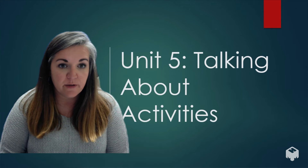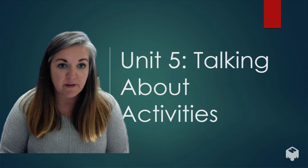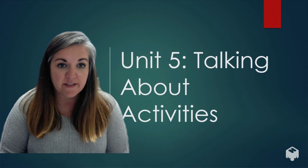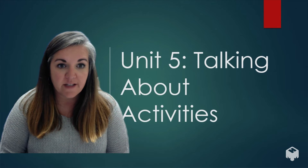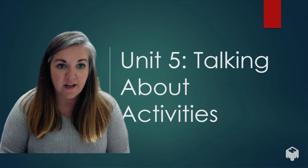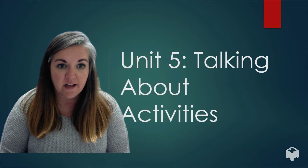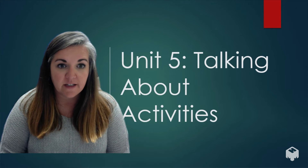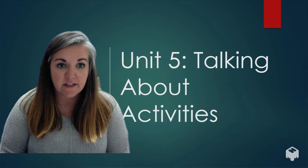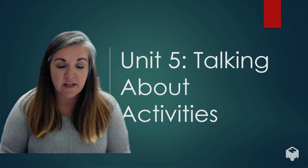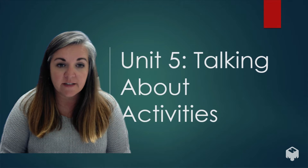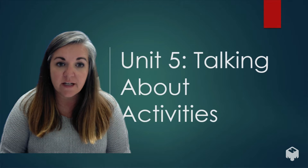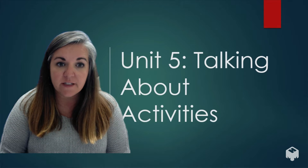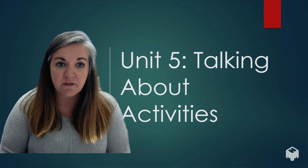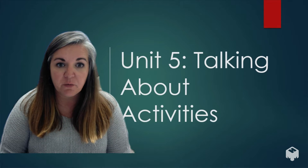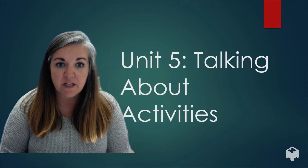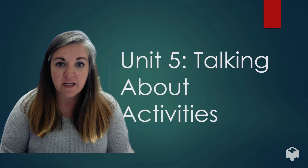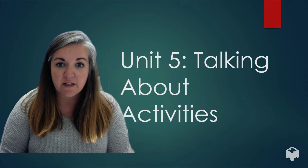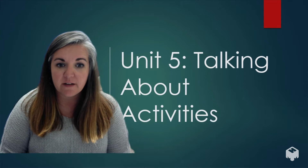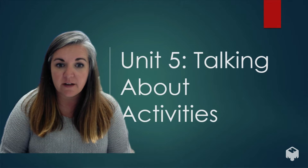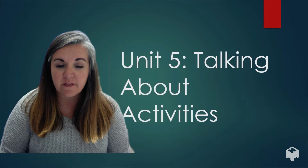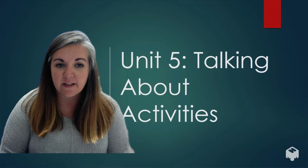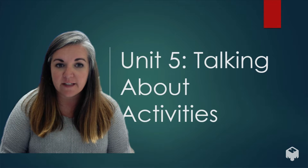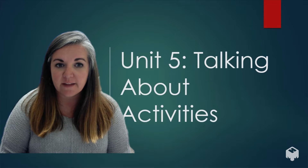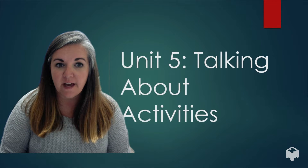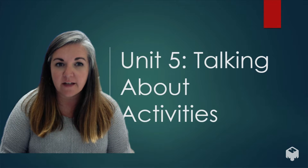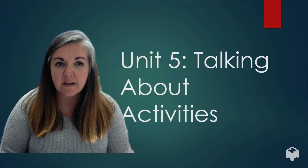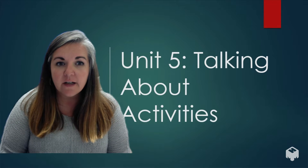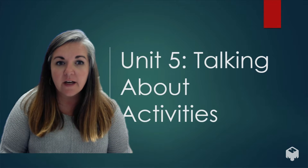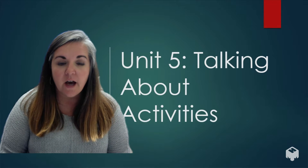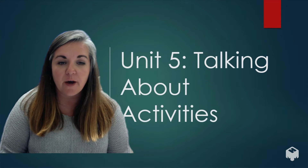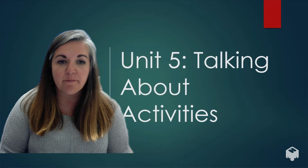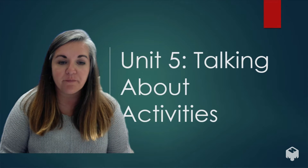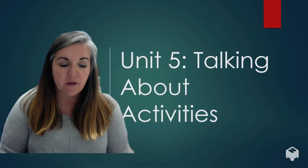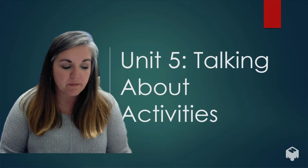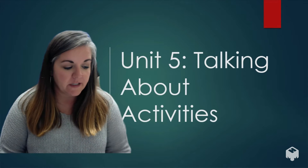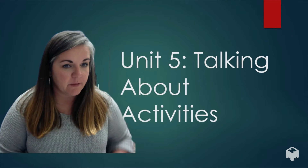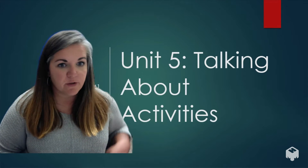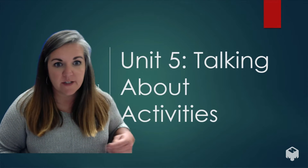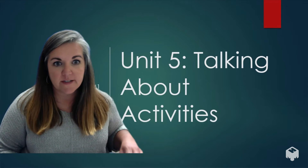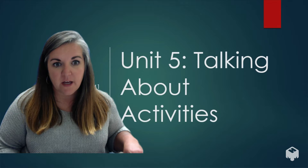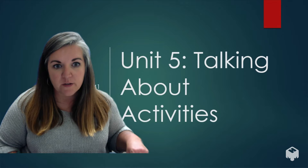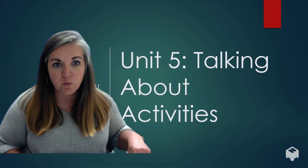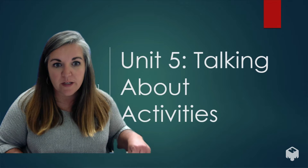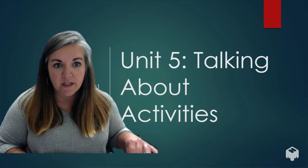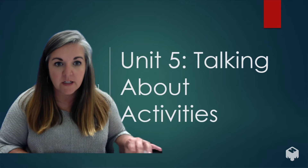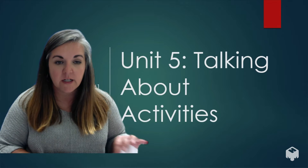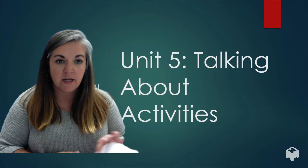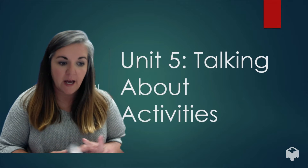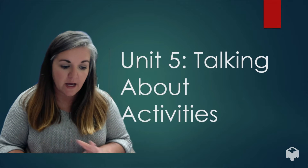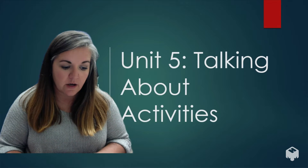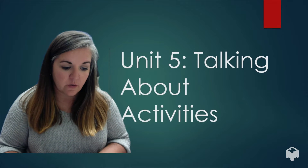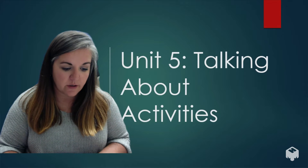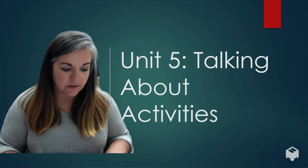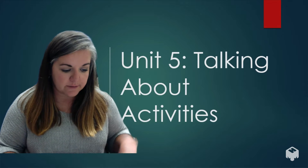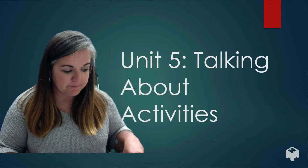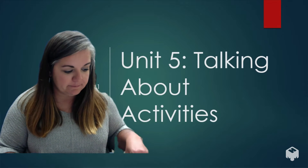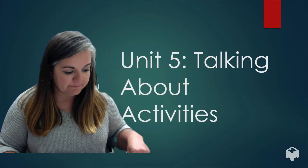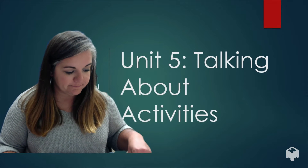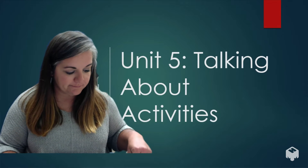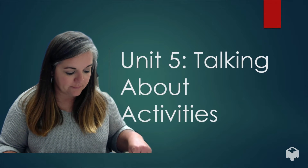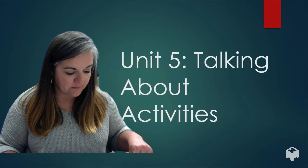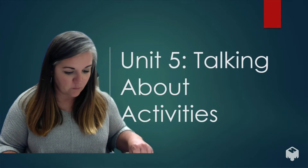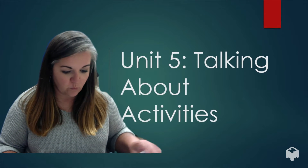talk a little bit about sign and days of the week and things like that. Being able to discuss when and